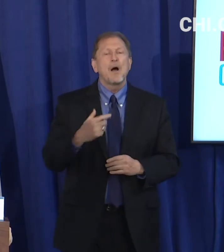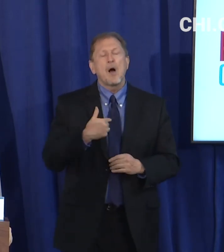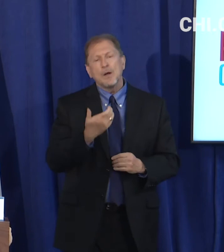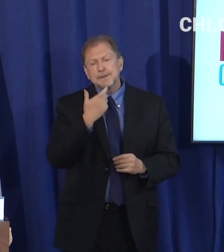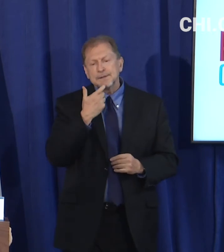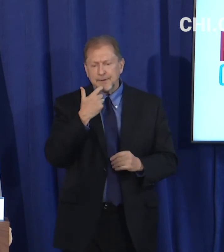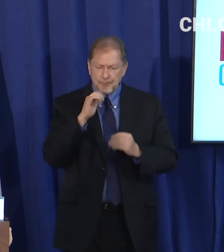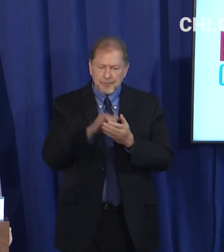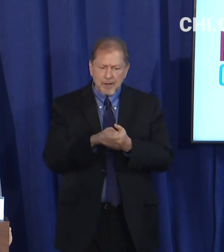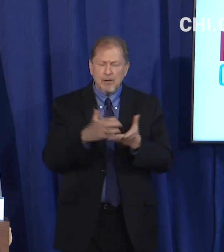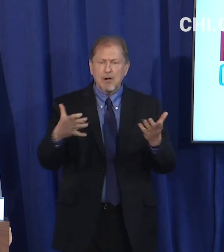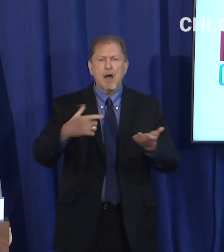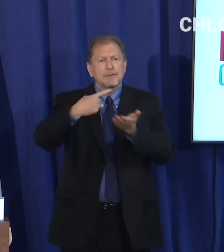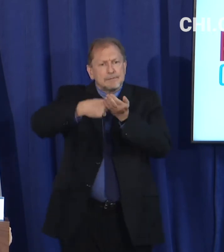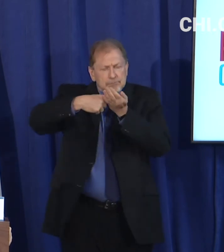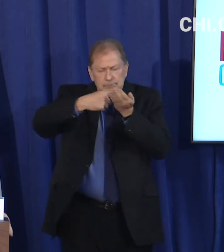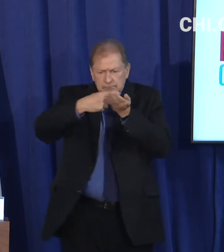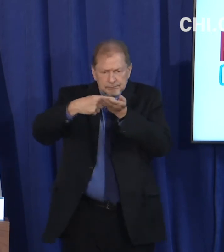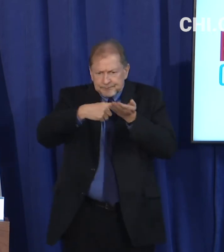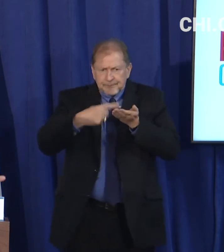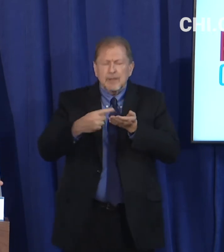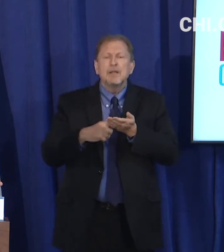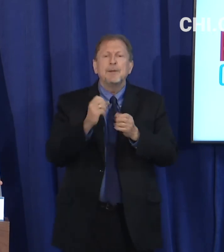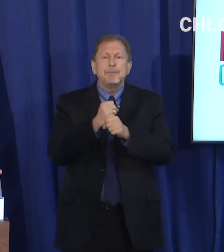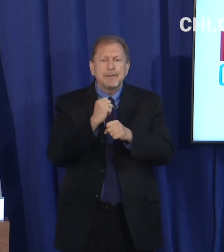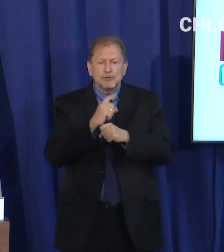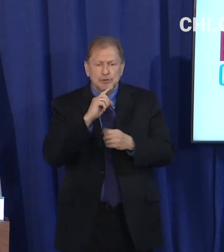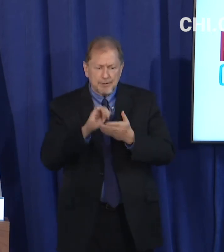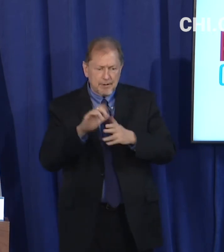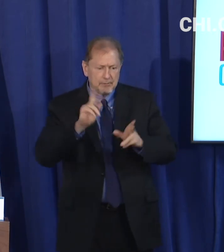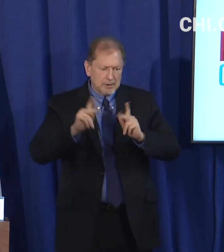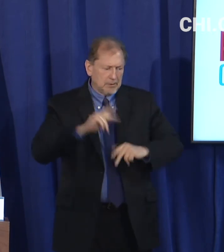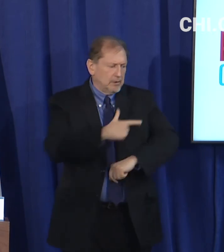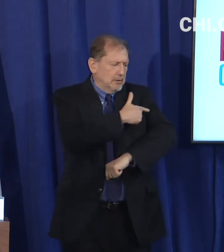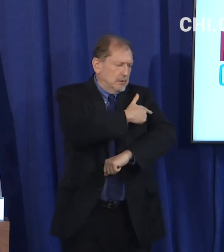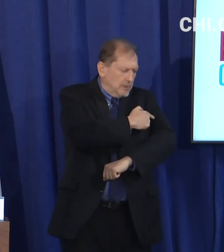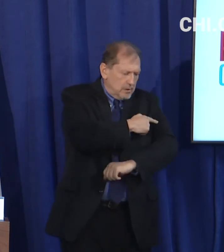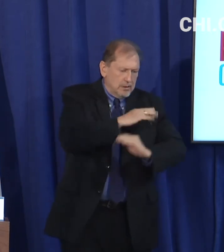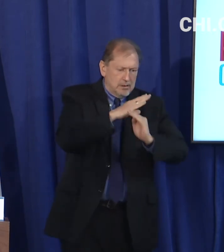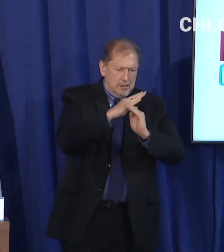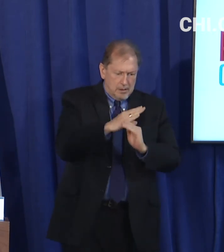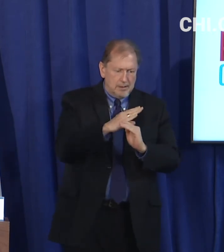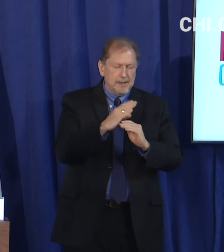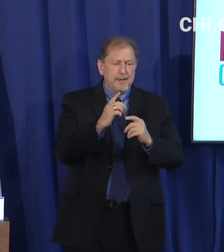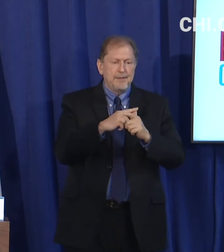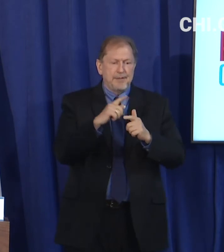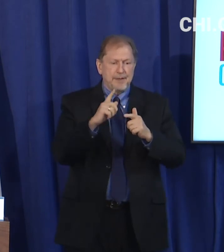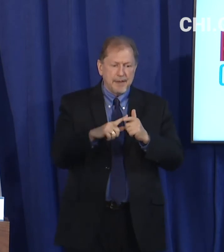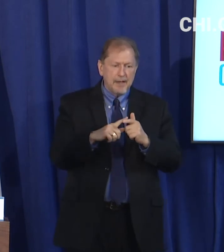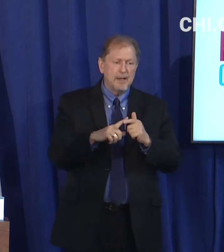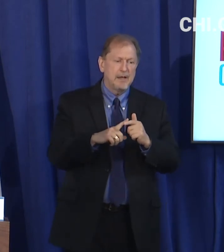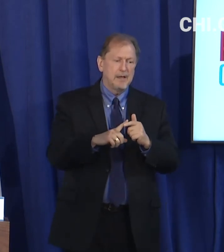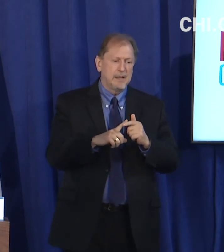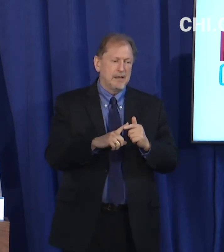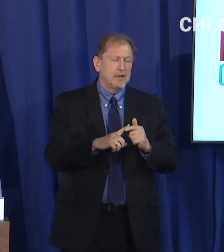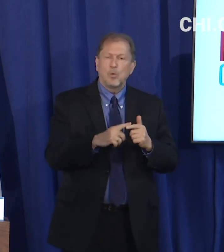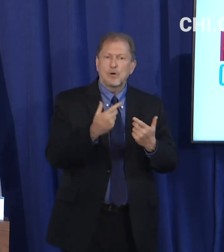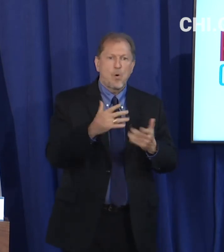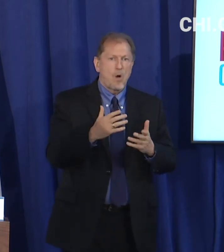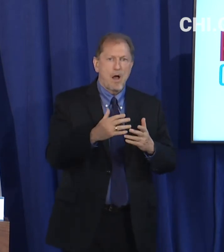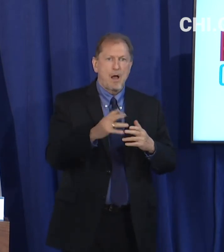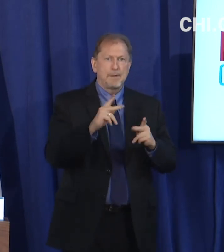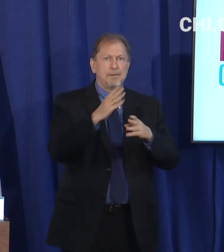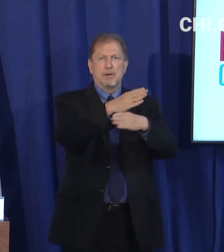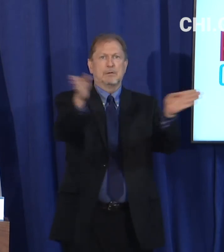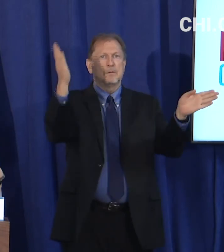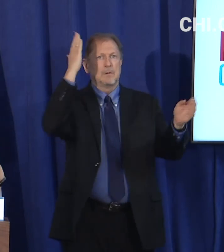there's been a lot of work to make sure that as people are being vaccinated, their information is being stored privately, but also